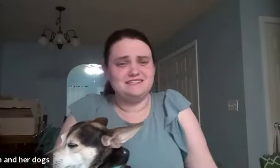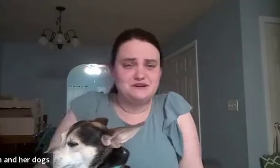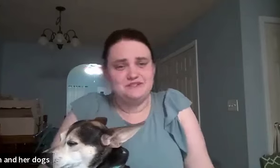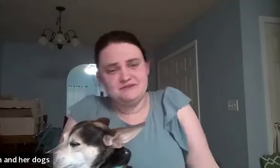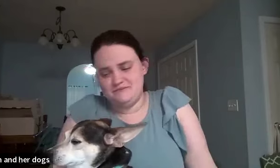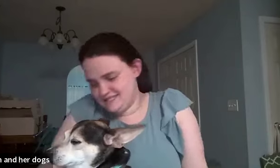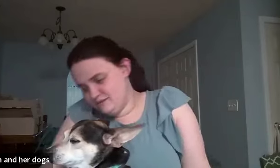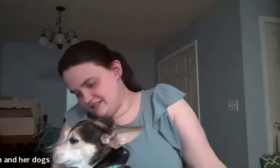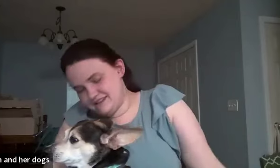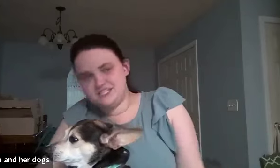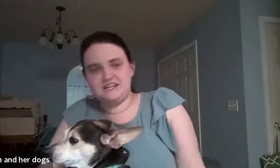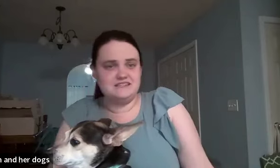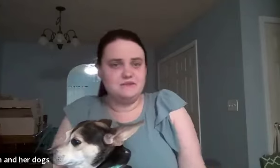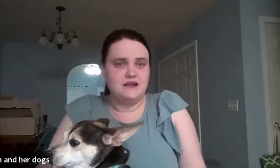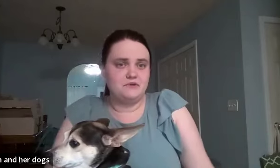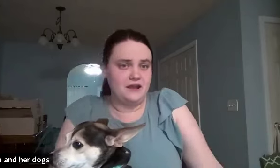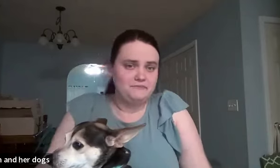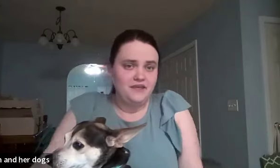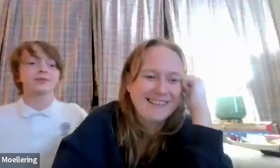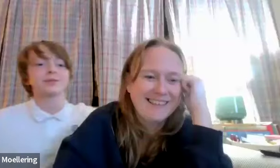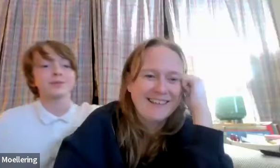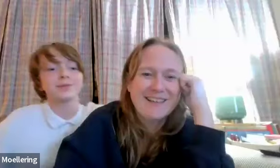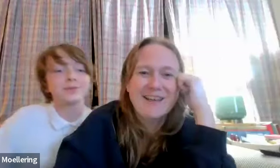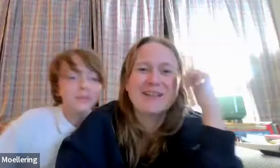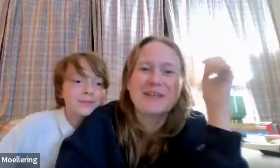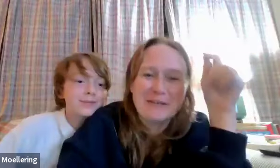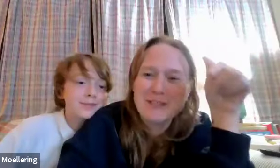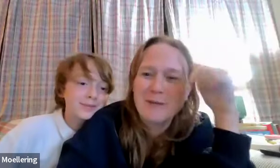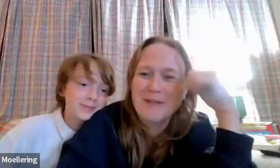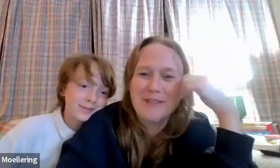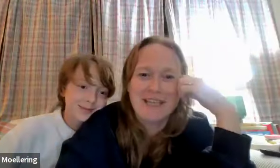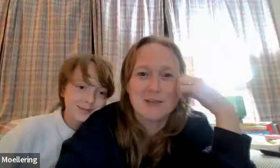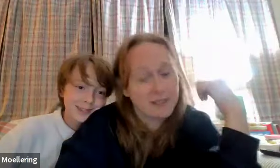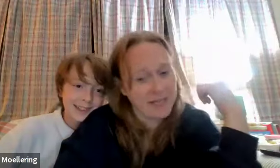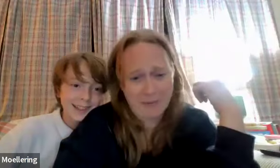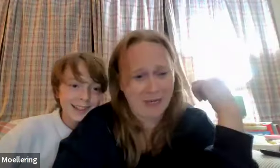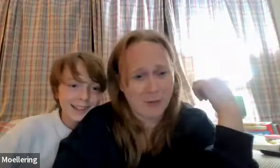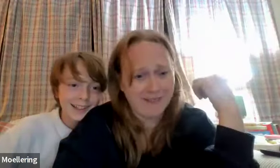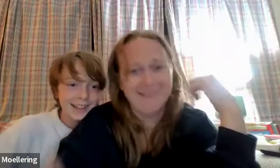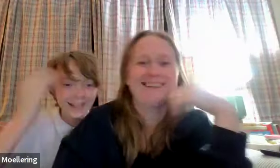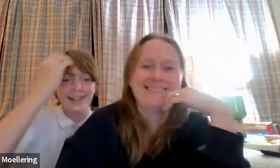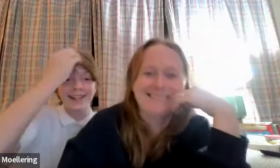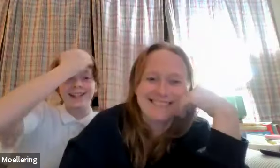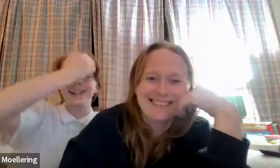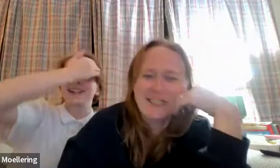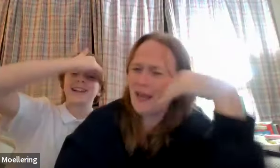can't see what I'm doing, but someone decided she has to sit in my lap right now. Look, Henry saw me doing that. He goes, "Is that penguin?" Like,